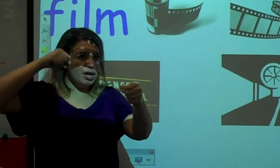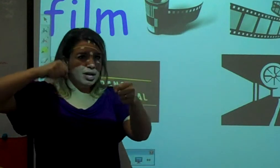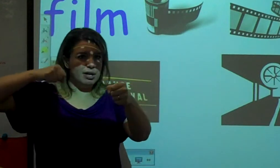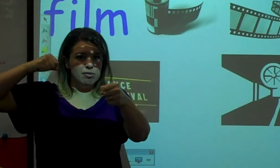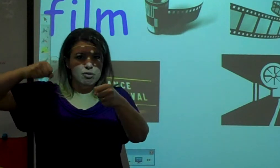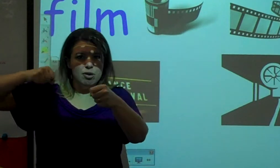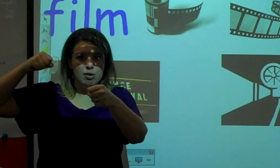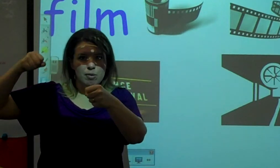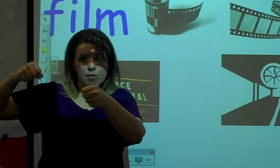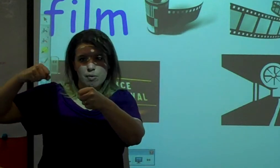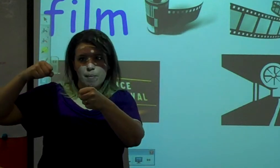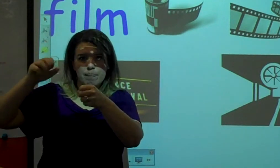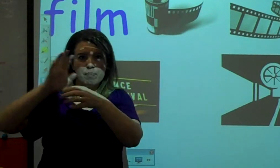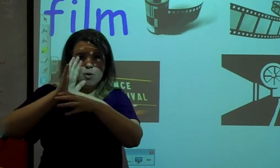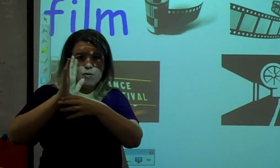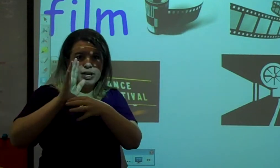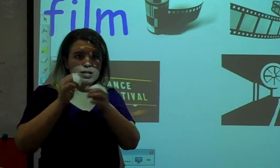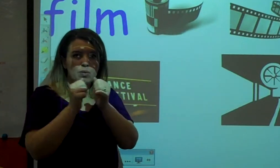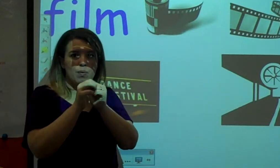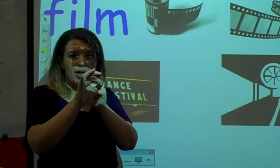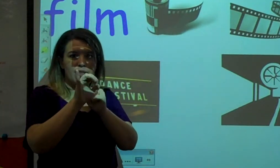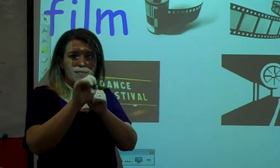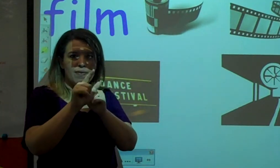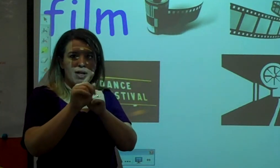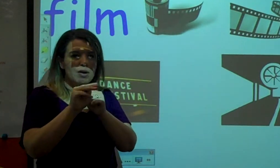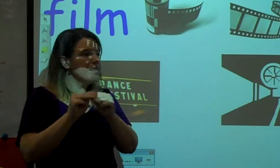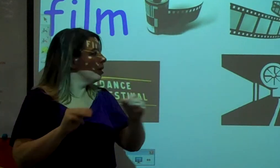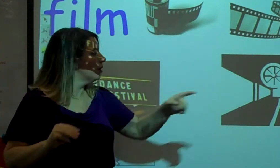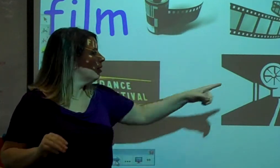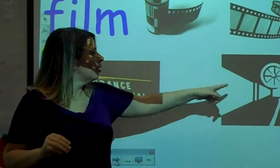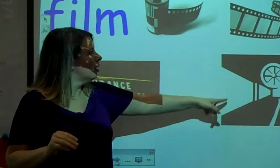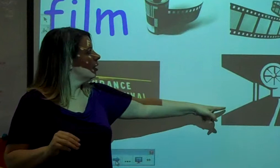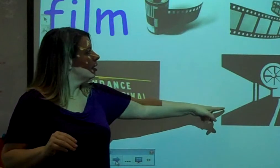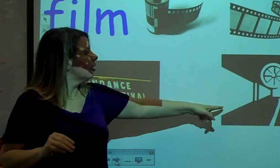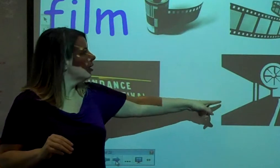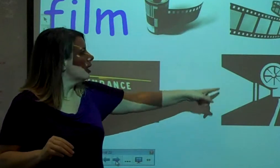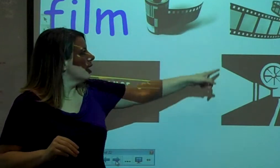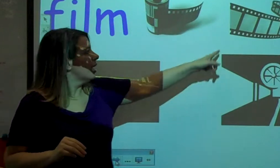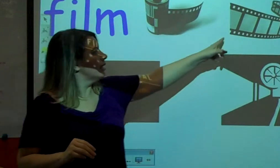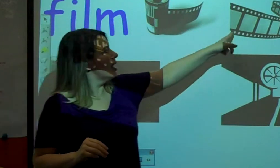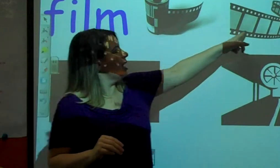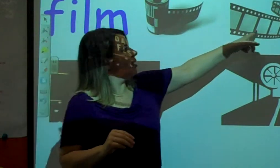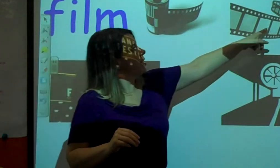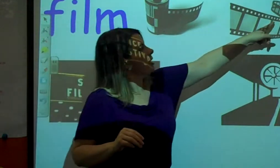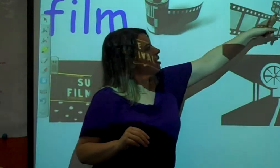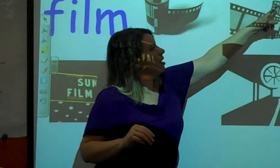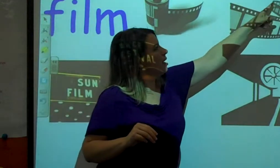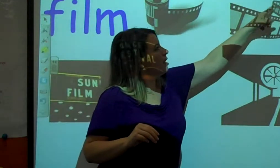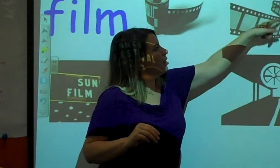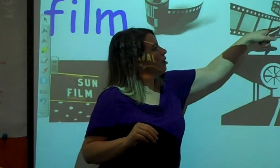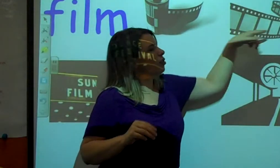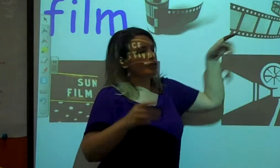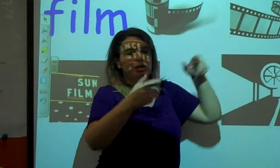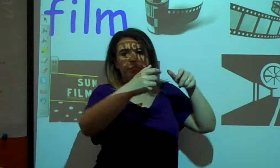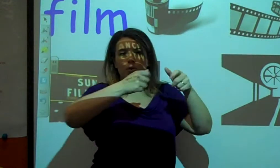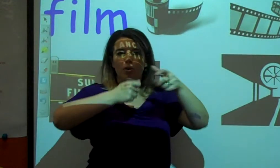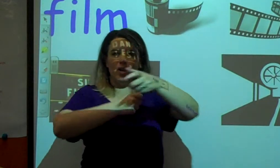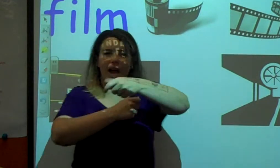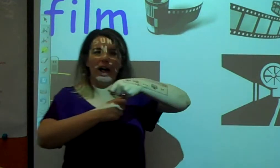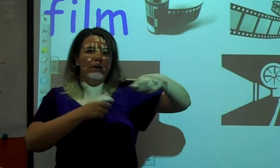recorded movies with film and then you pulled out